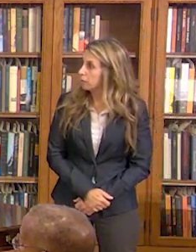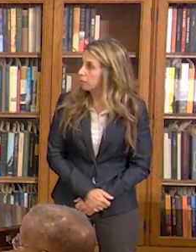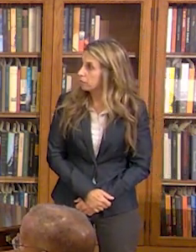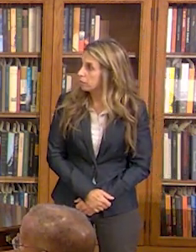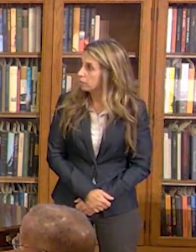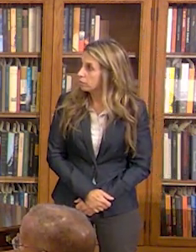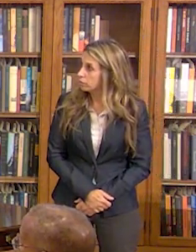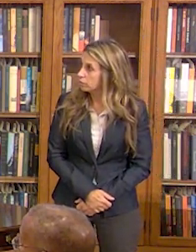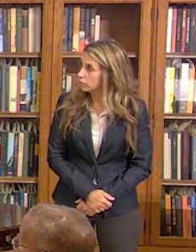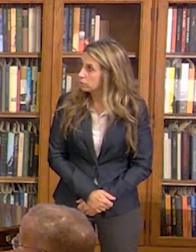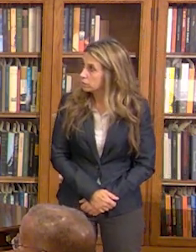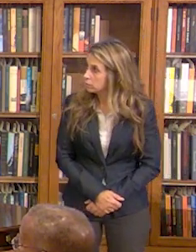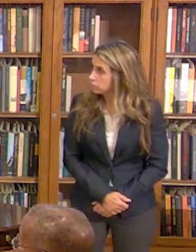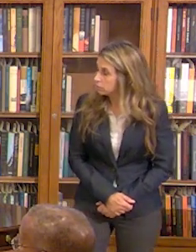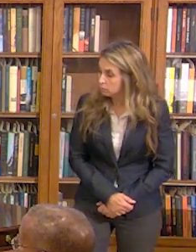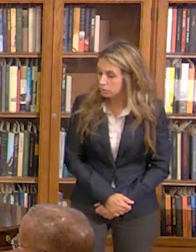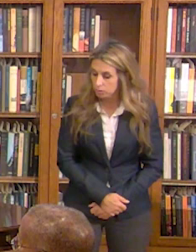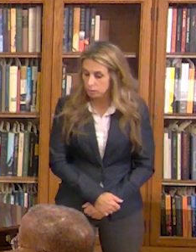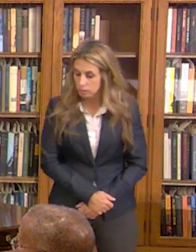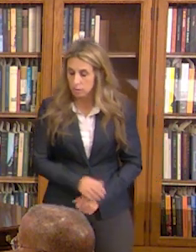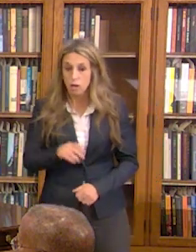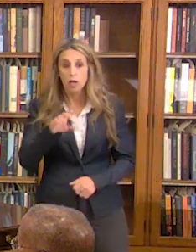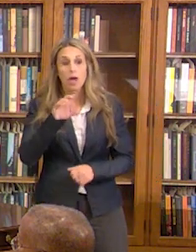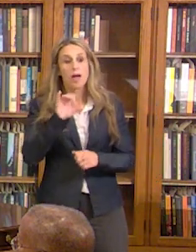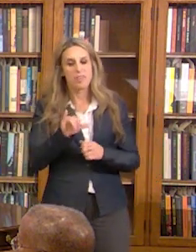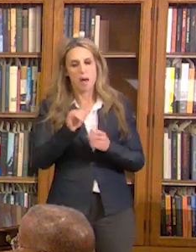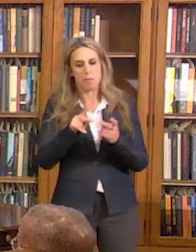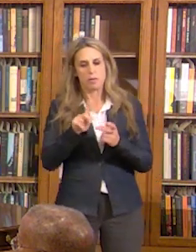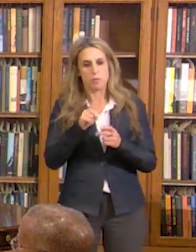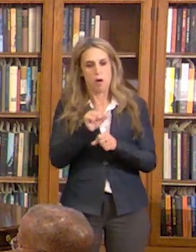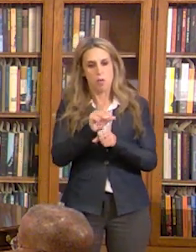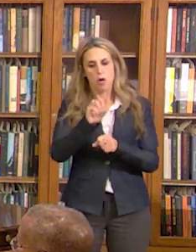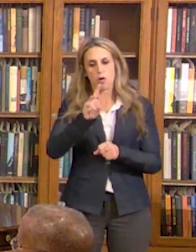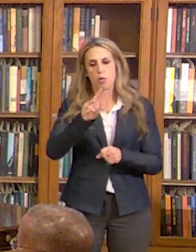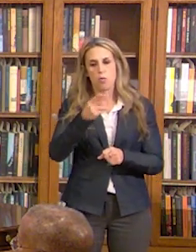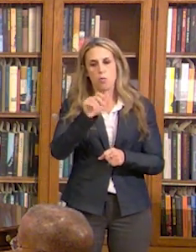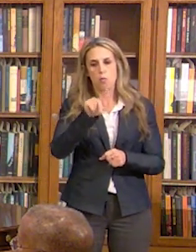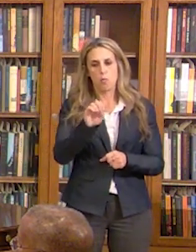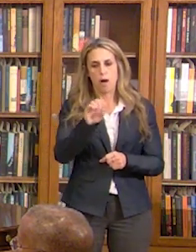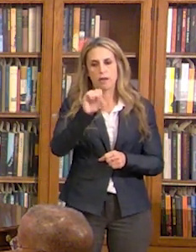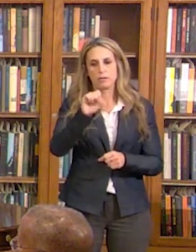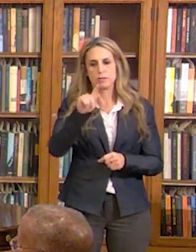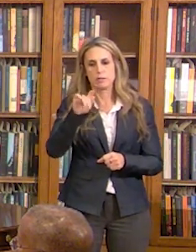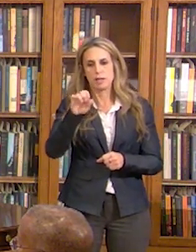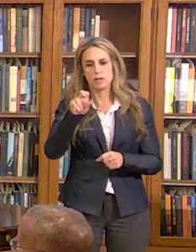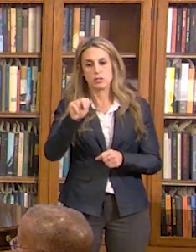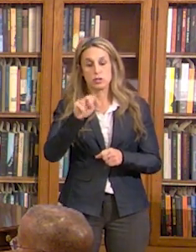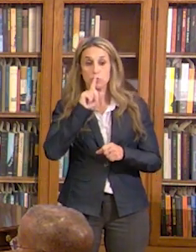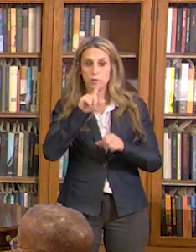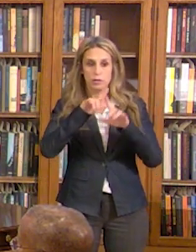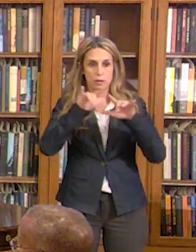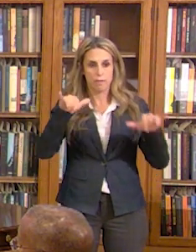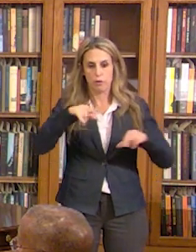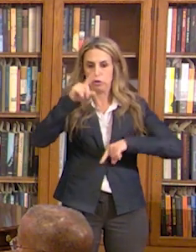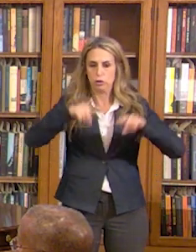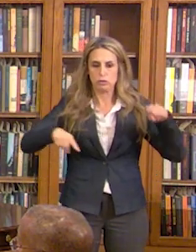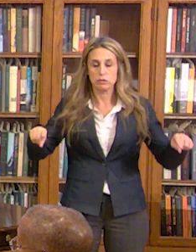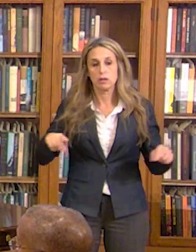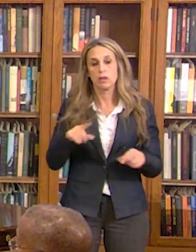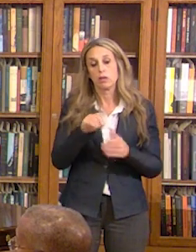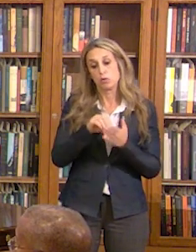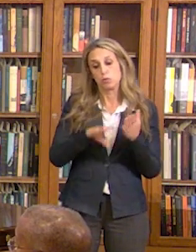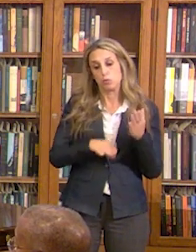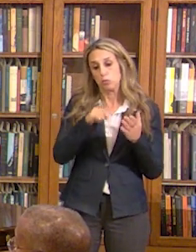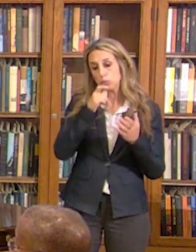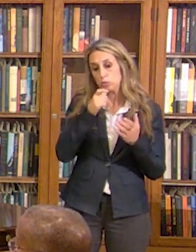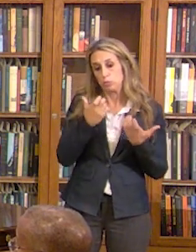uh why station is uh really diverse it's where the um student who